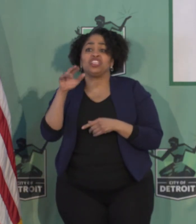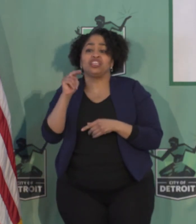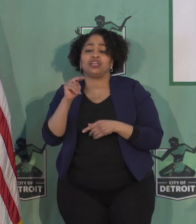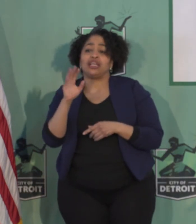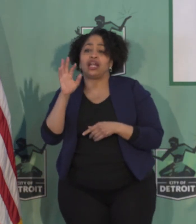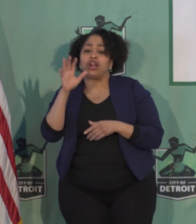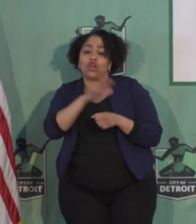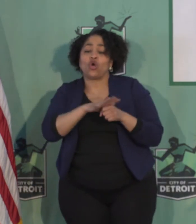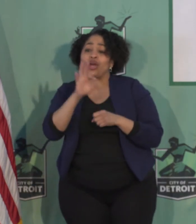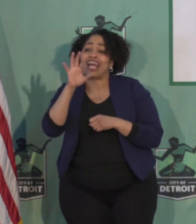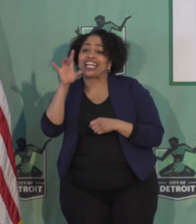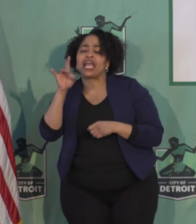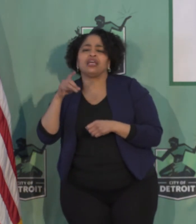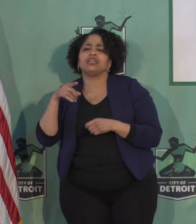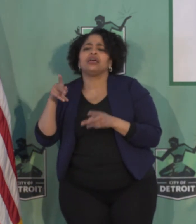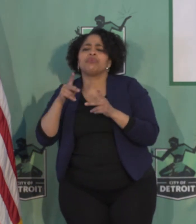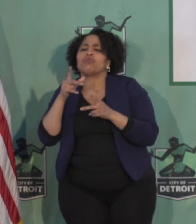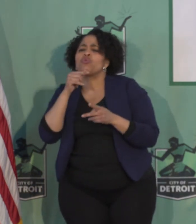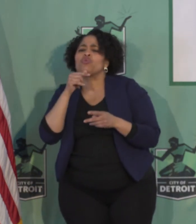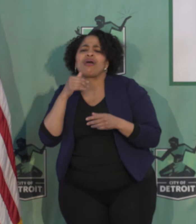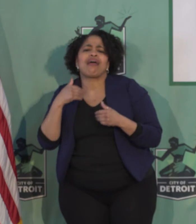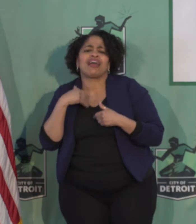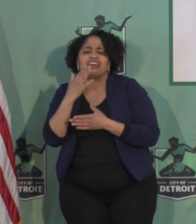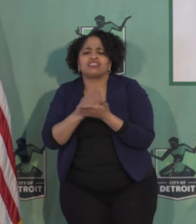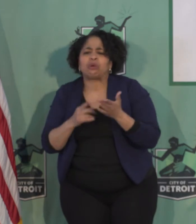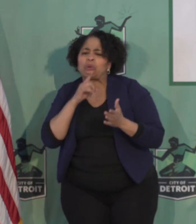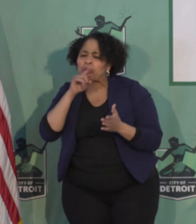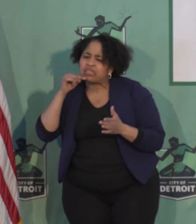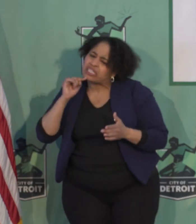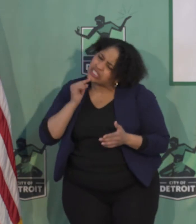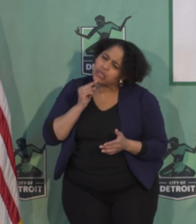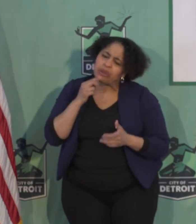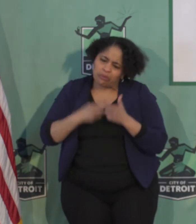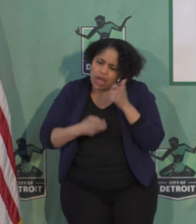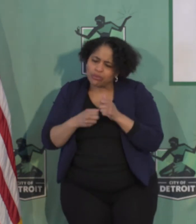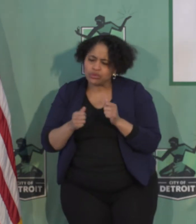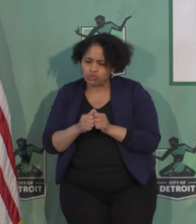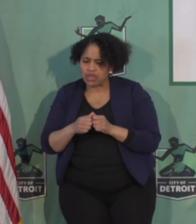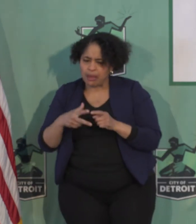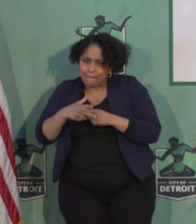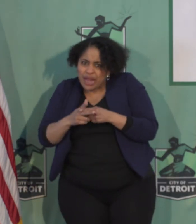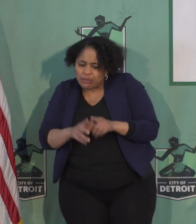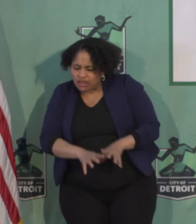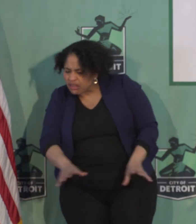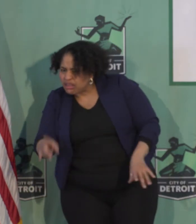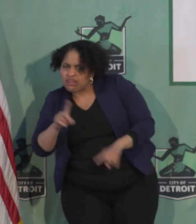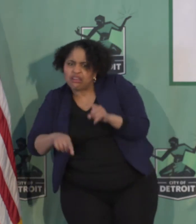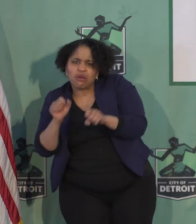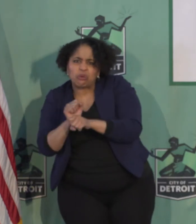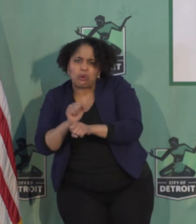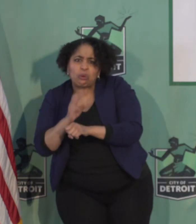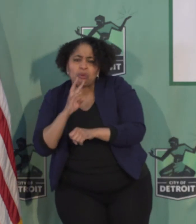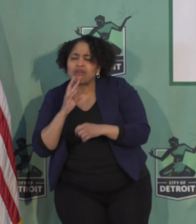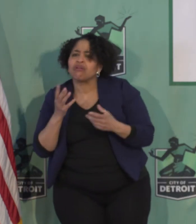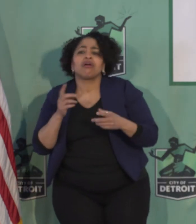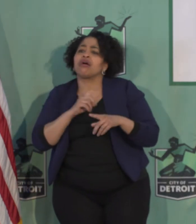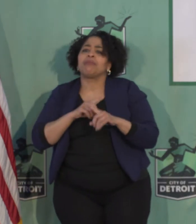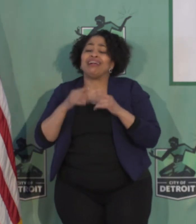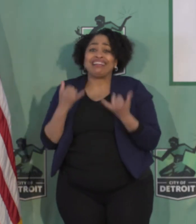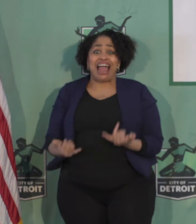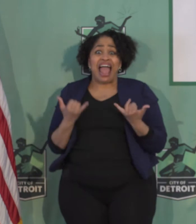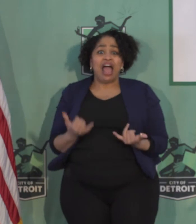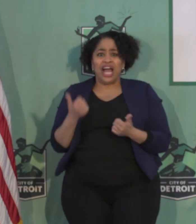houses for people who had significant plumbing problems. But at this point, everybody in the